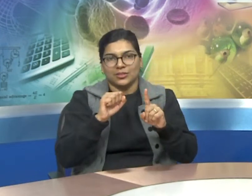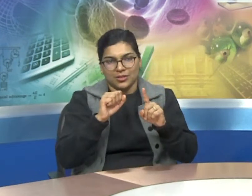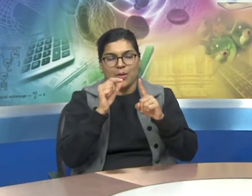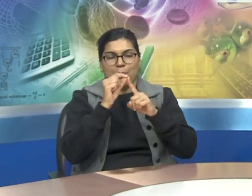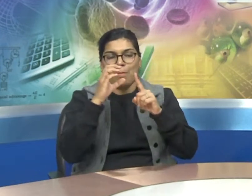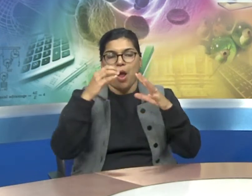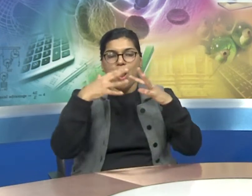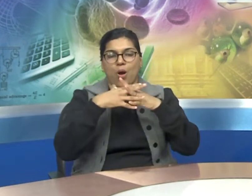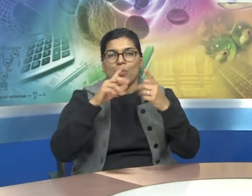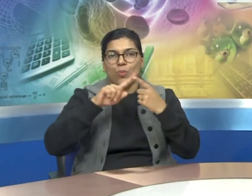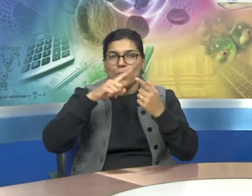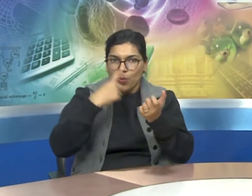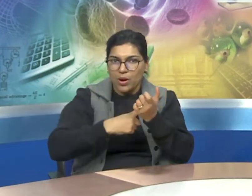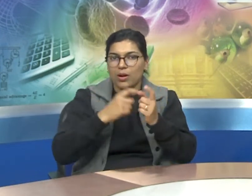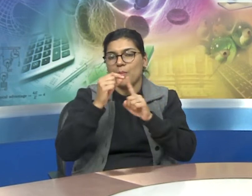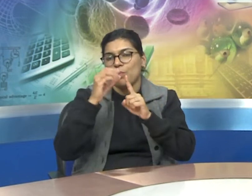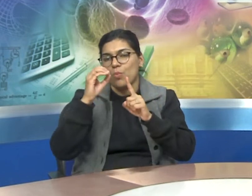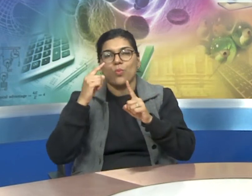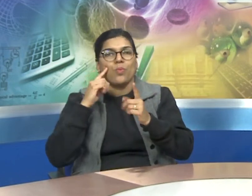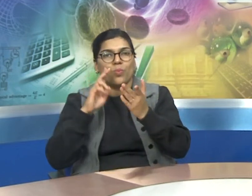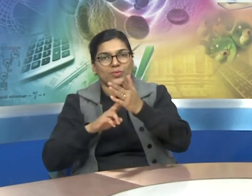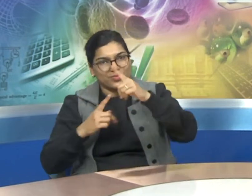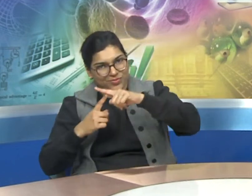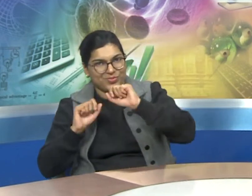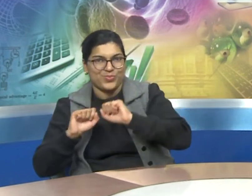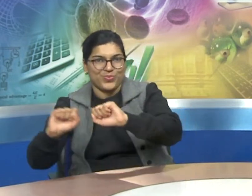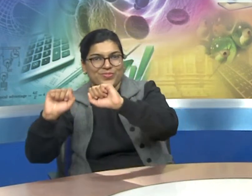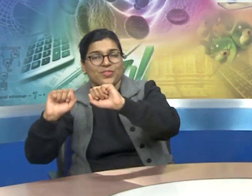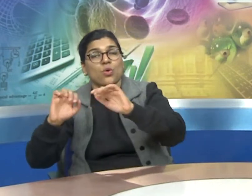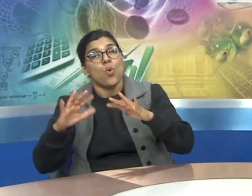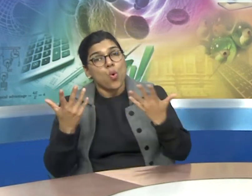PPT is the file extension of PowerPoint application.